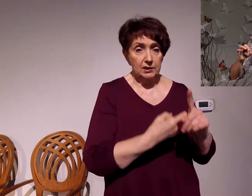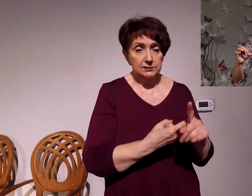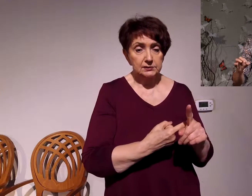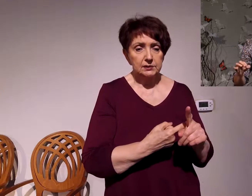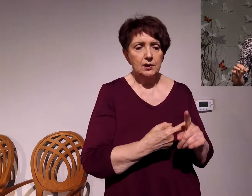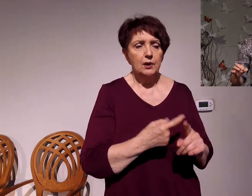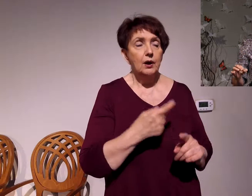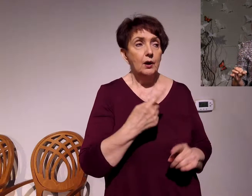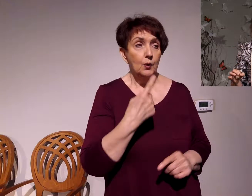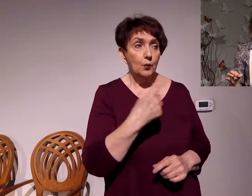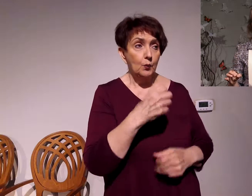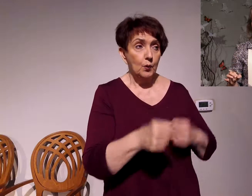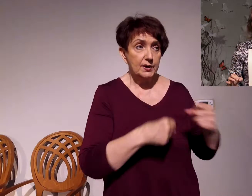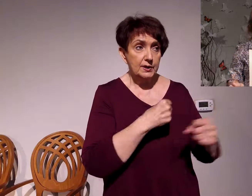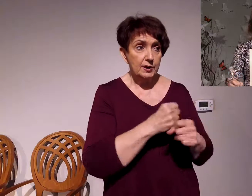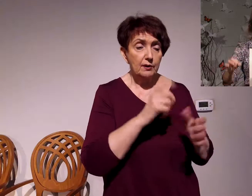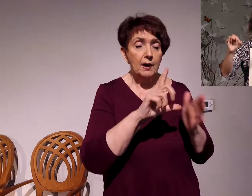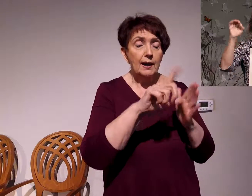1 year later,